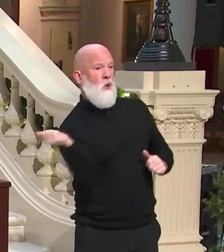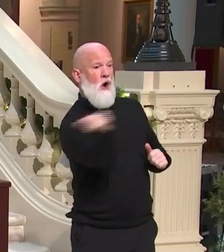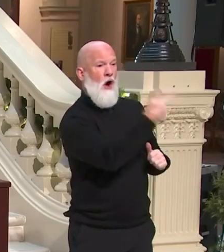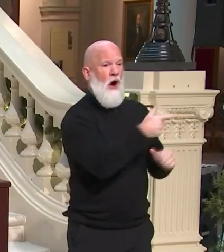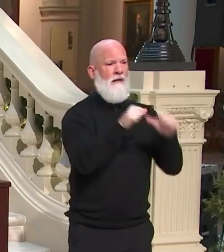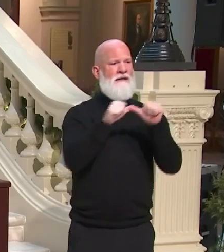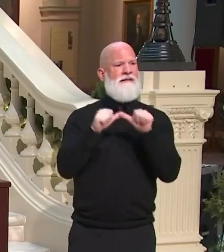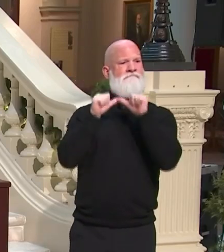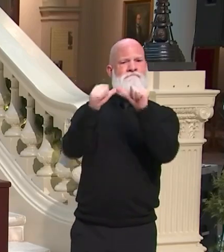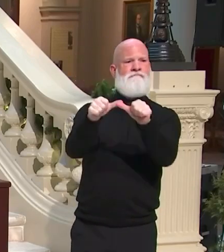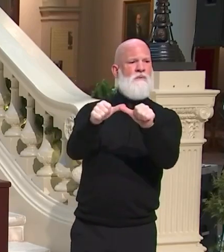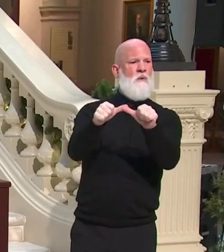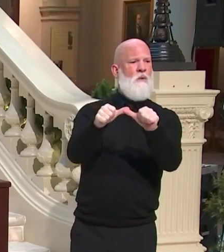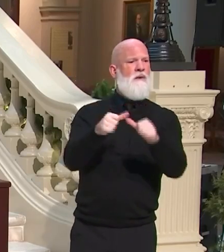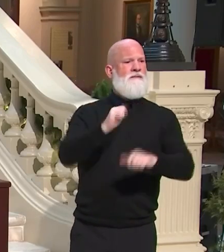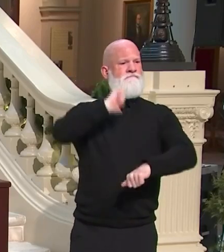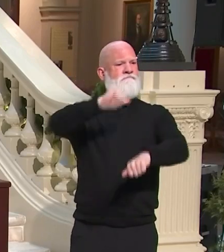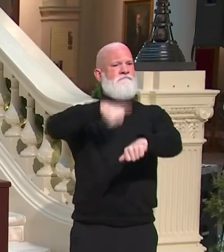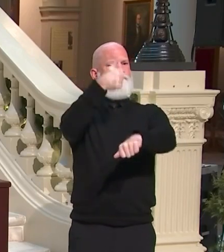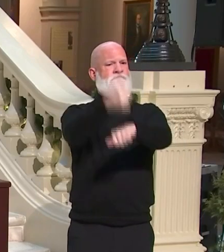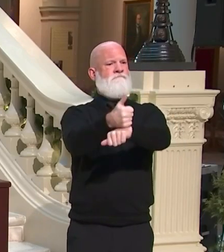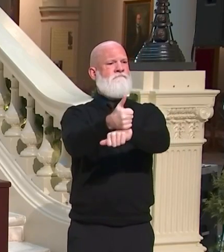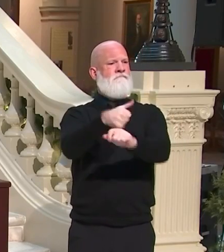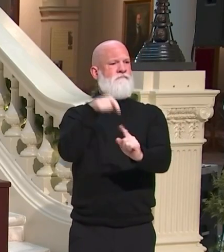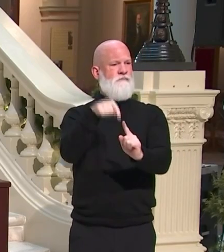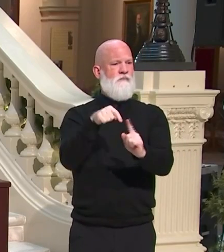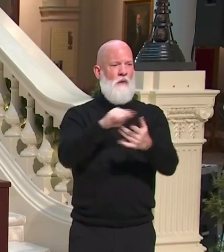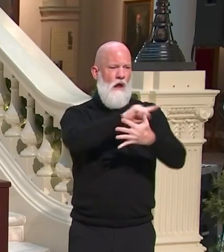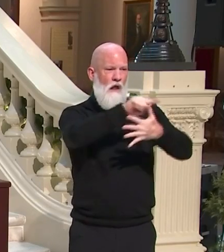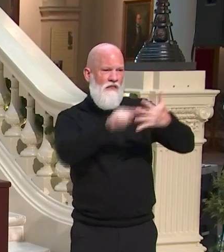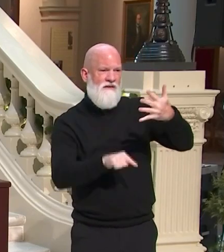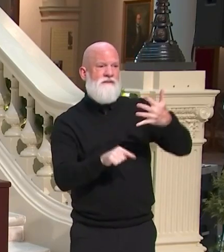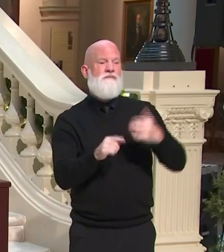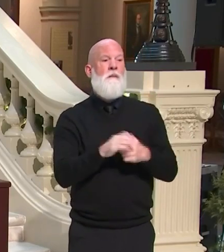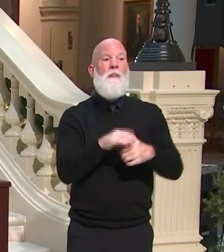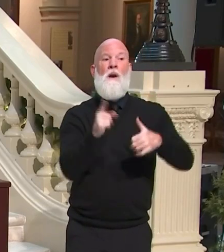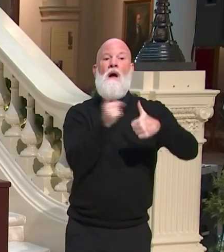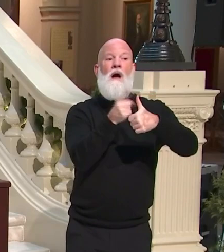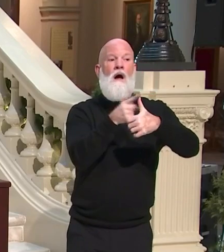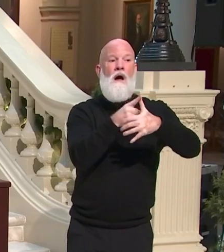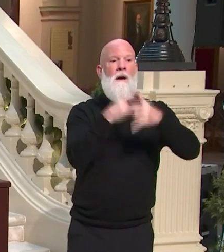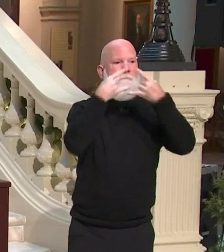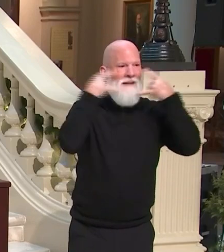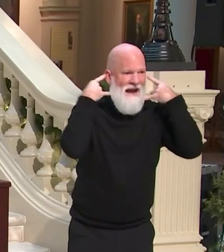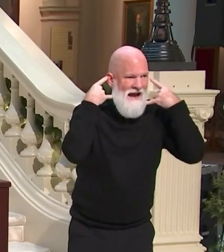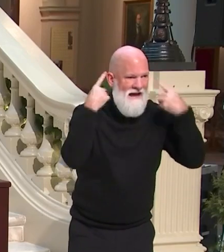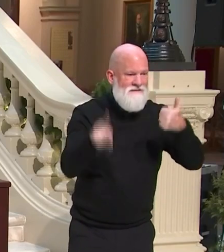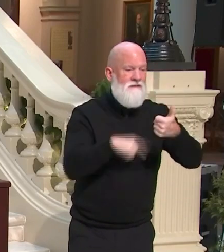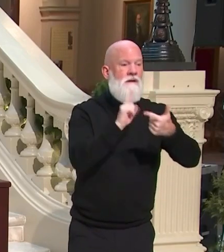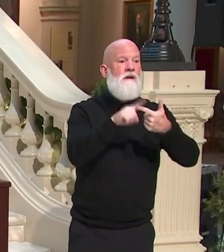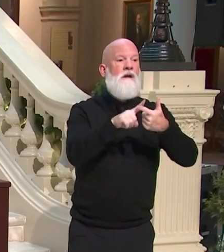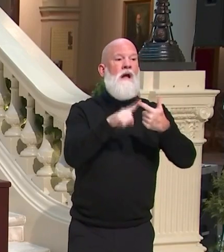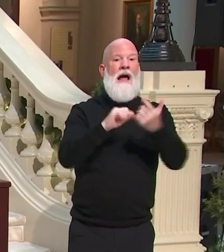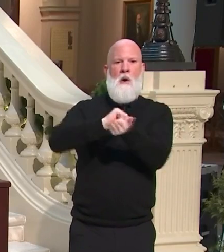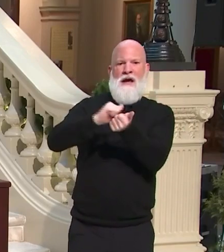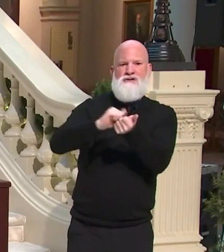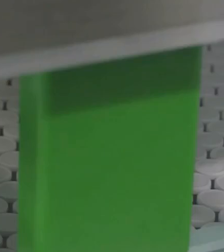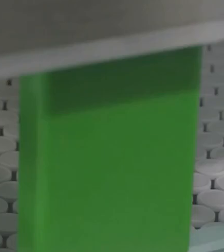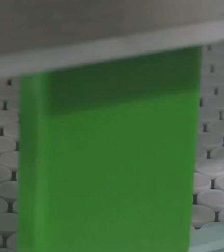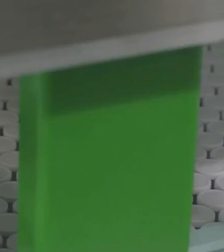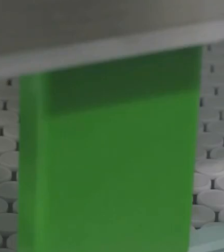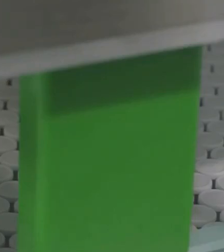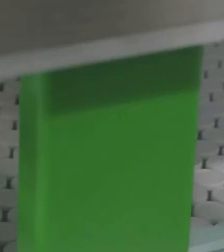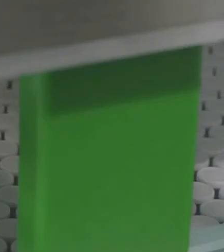do a few simple things for the next few months. Wear your mask, wash your hands, practice social